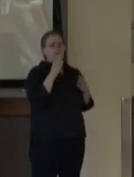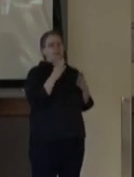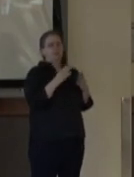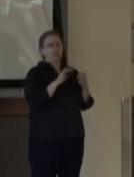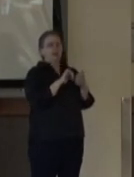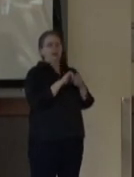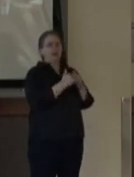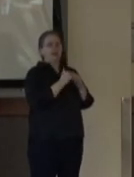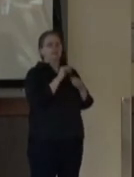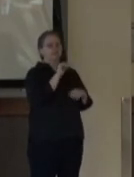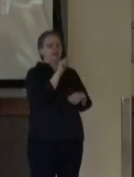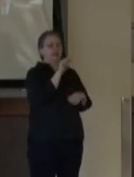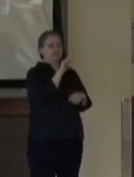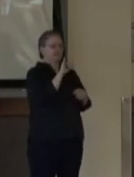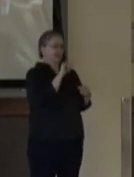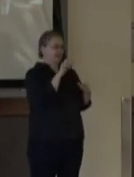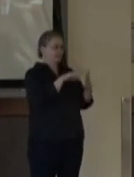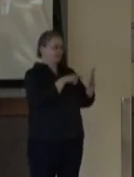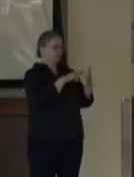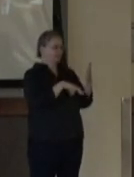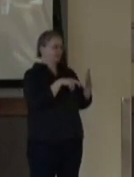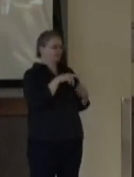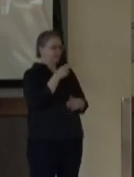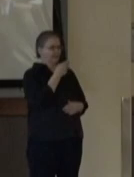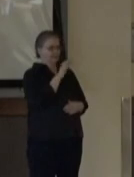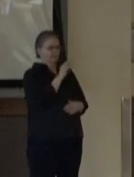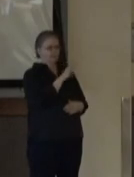How to Be Anti-Racist by Ibram Kendi.